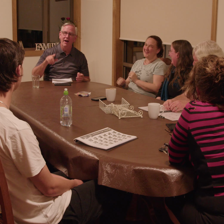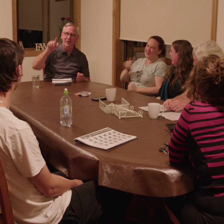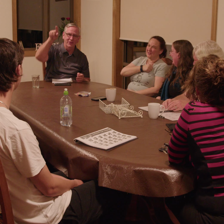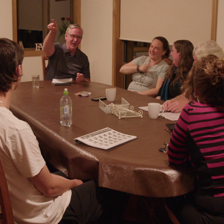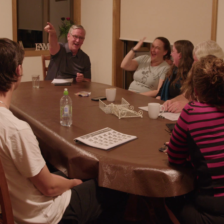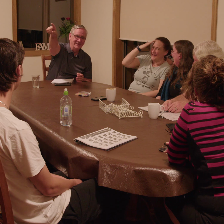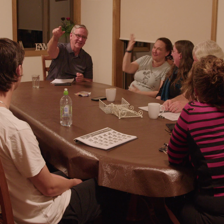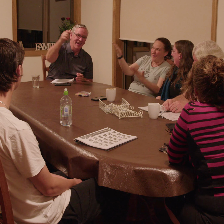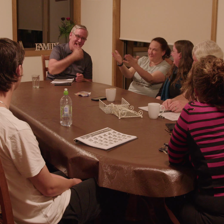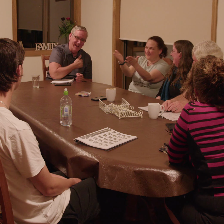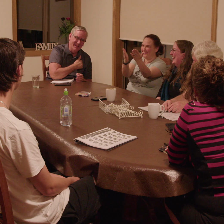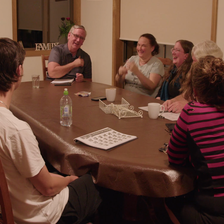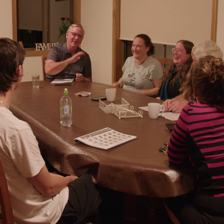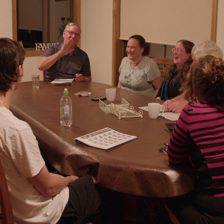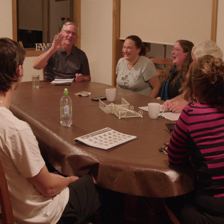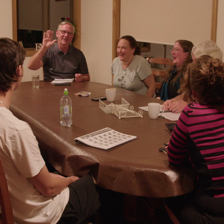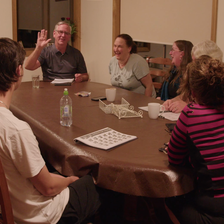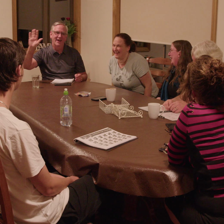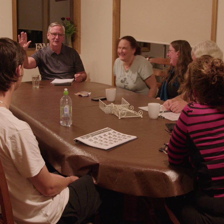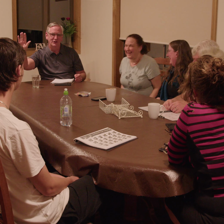You just had his mom. This is